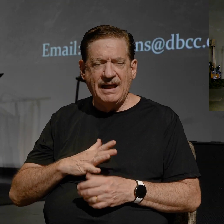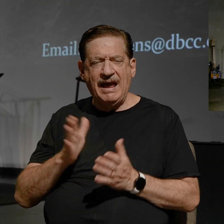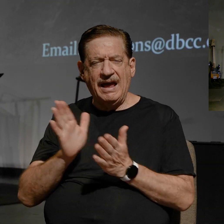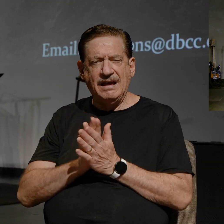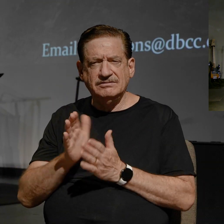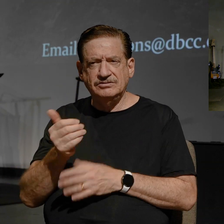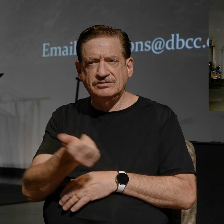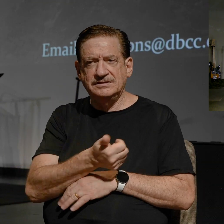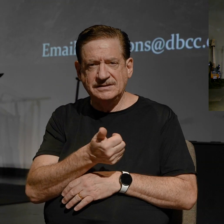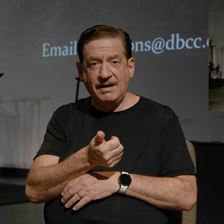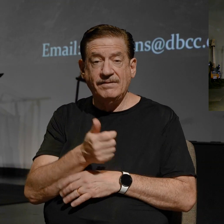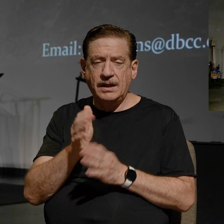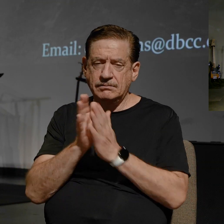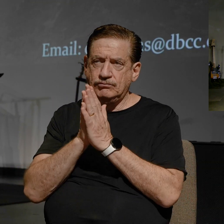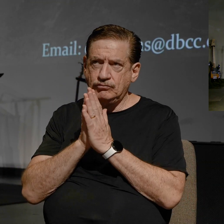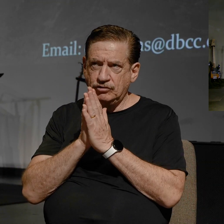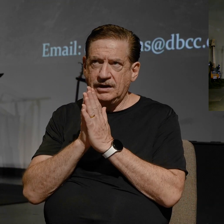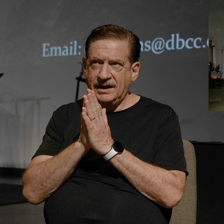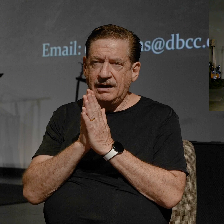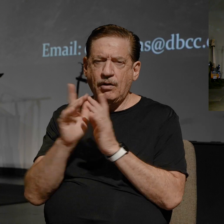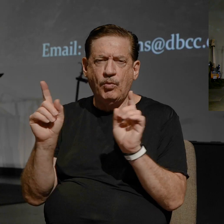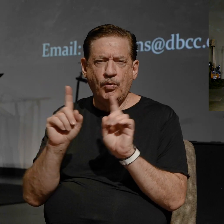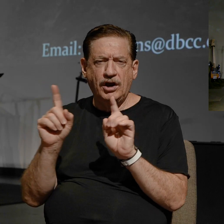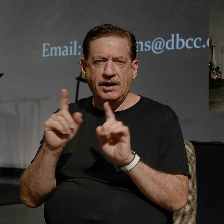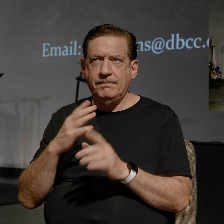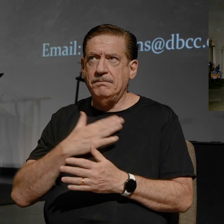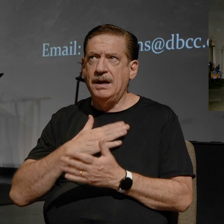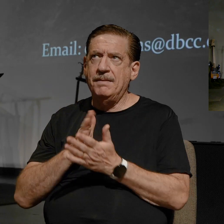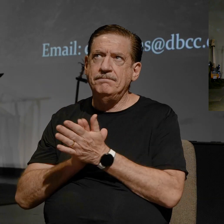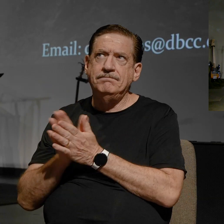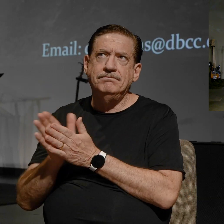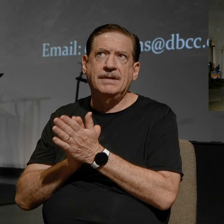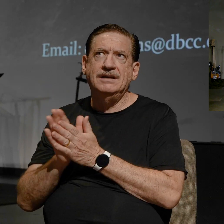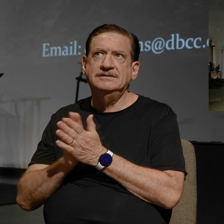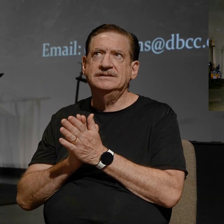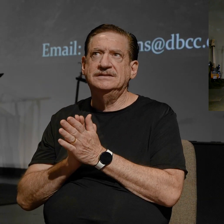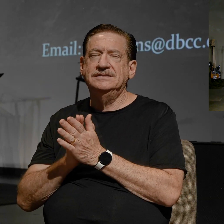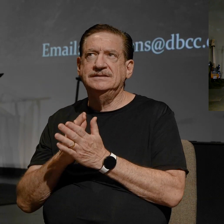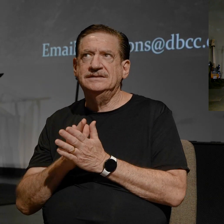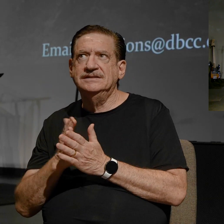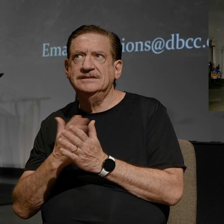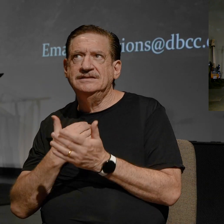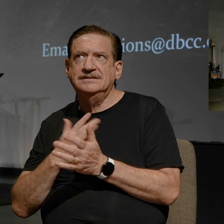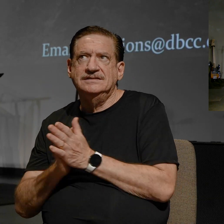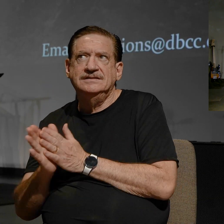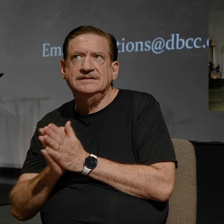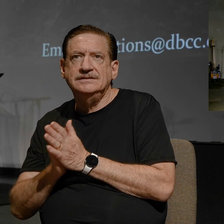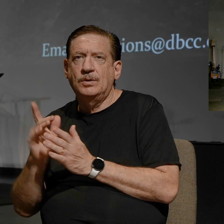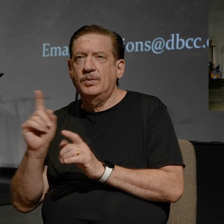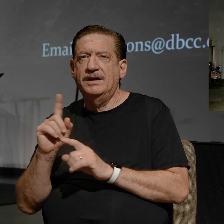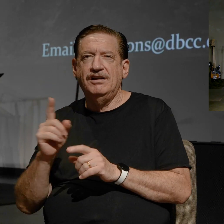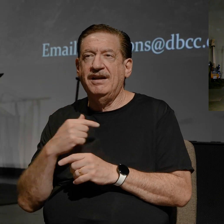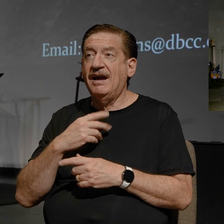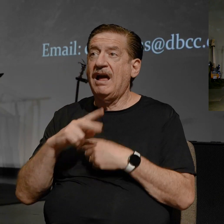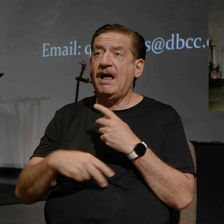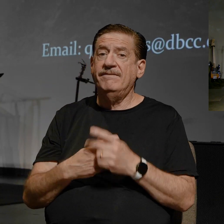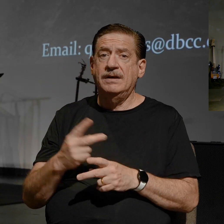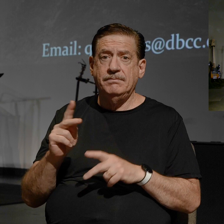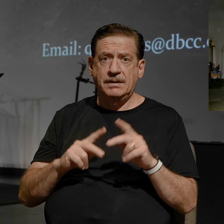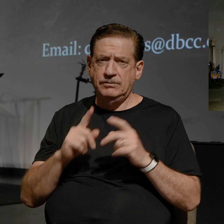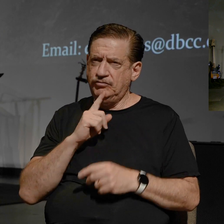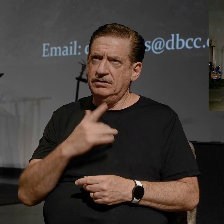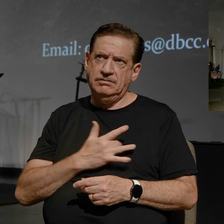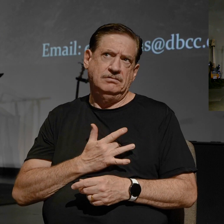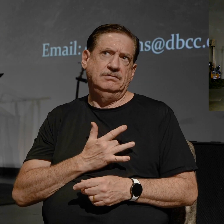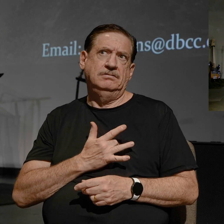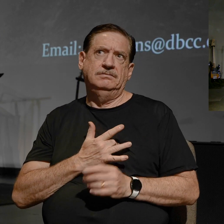Ask yourself and pray about where am I passionate? Where does it lie? Who are the kind of people that I really have a heart for?